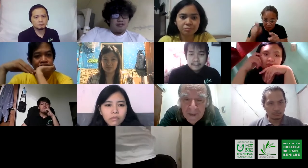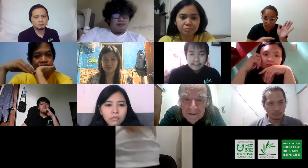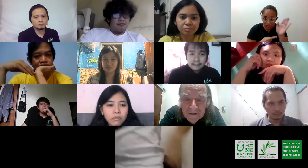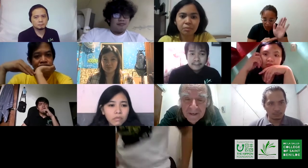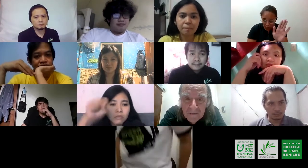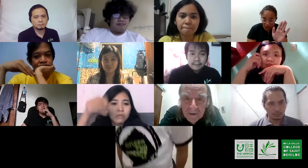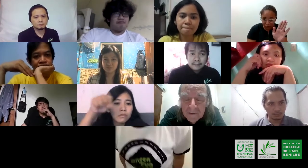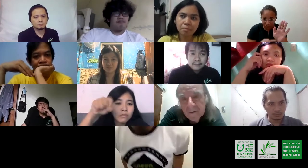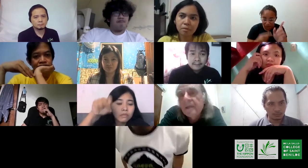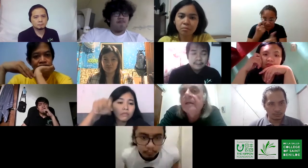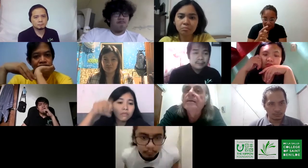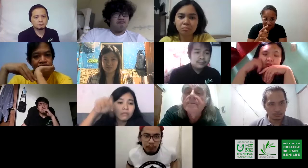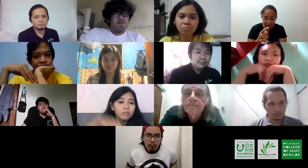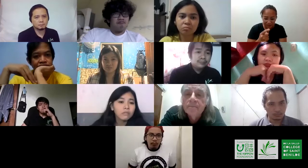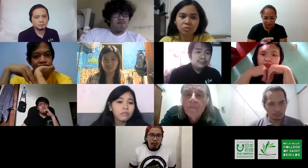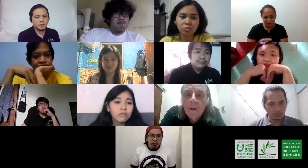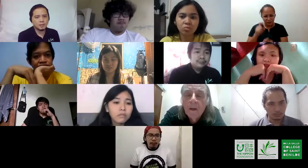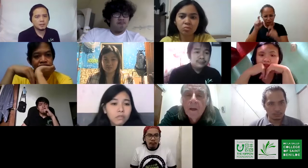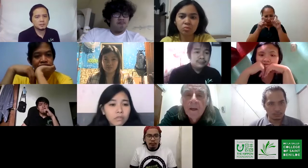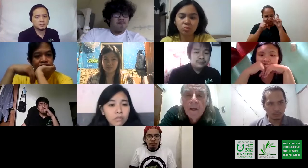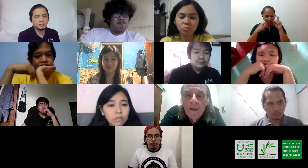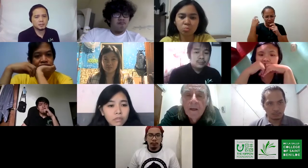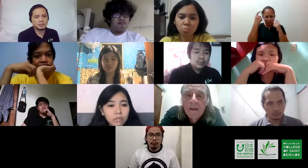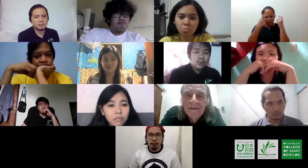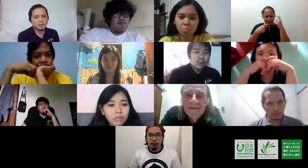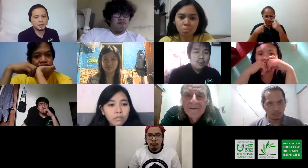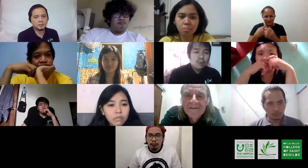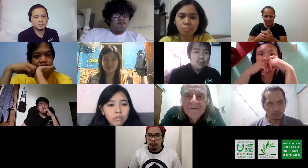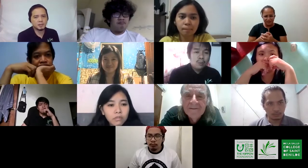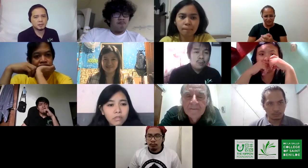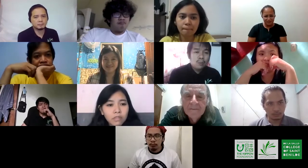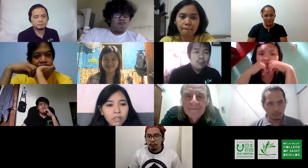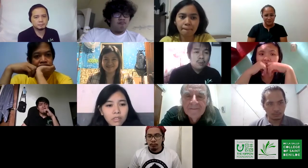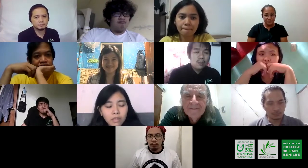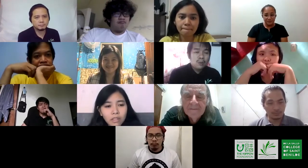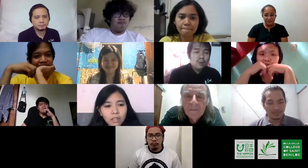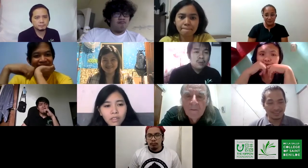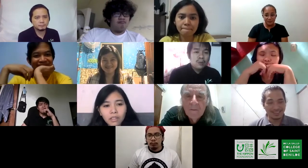Still puzzled expression. Yes, sir. Yes, Yami's saying.